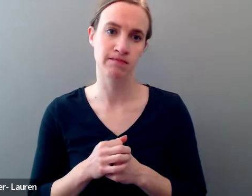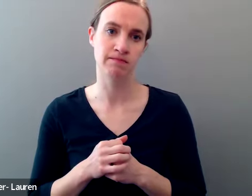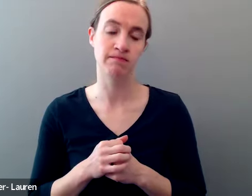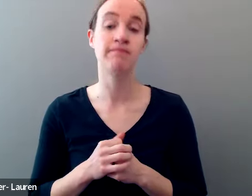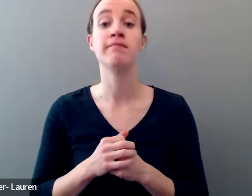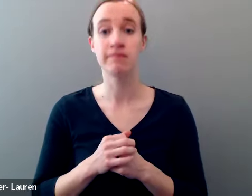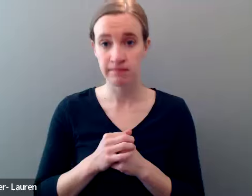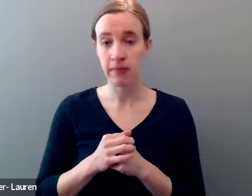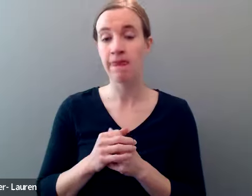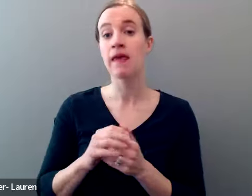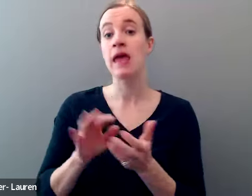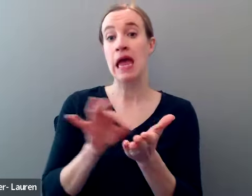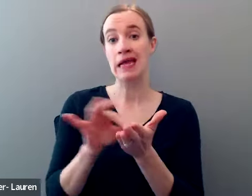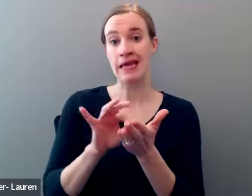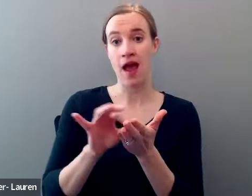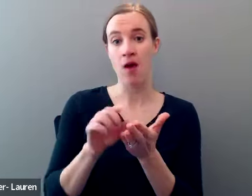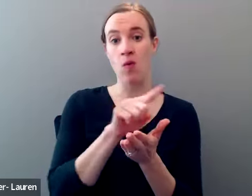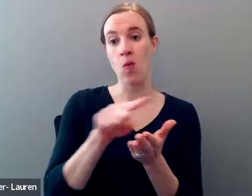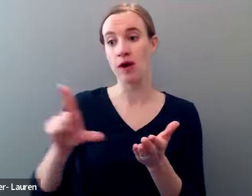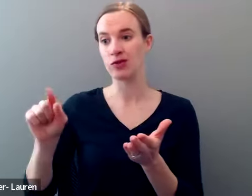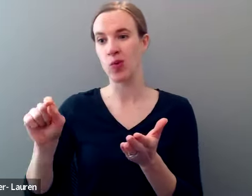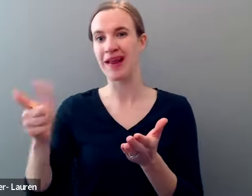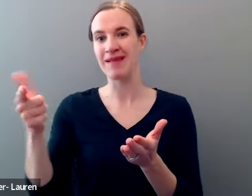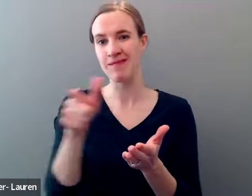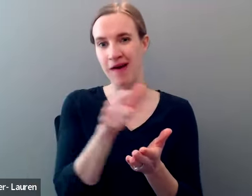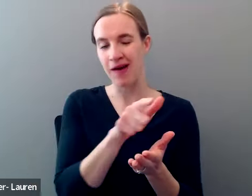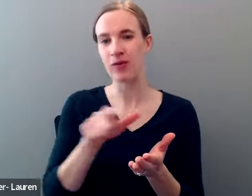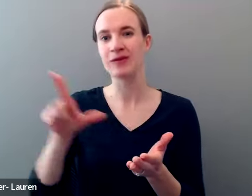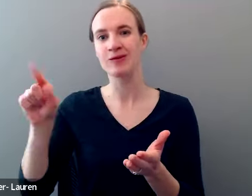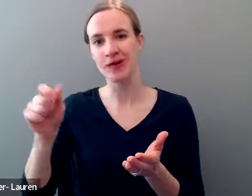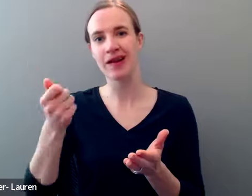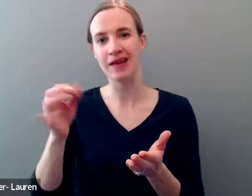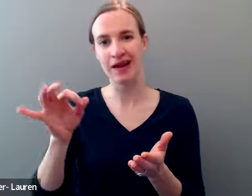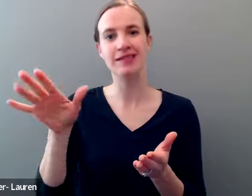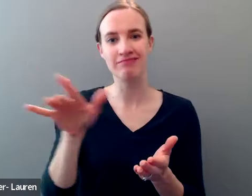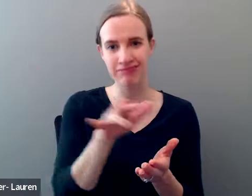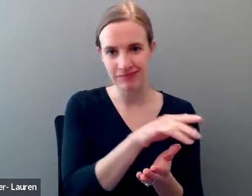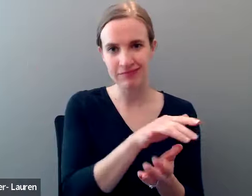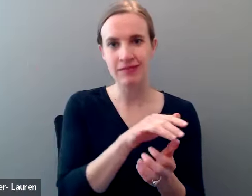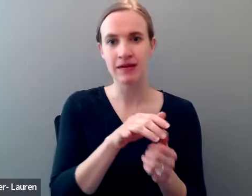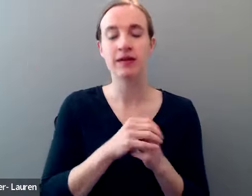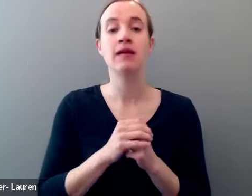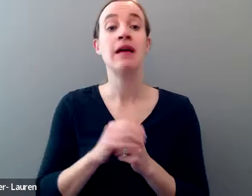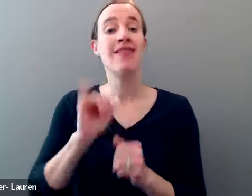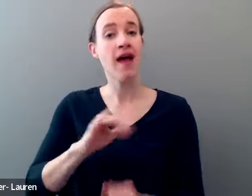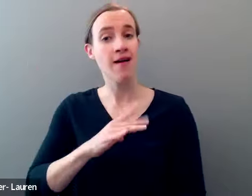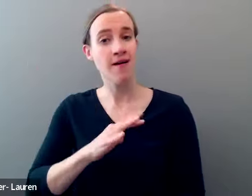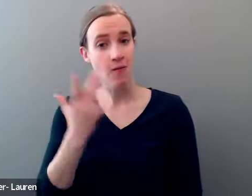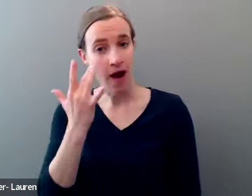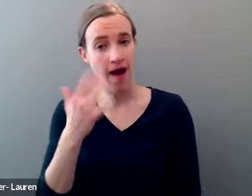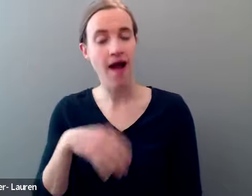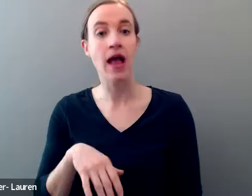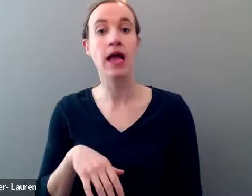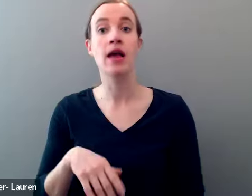Count backwards from 20. This one is lovely because it just like